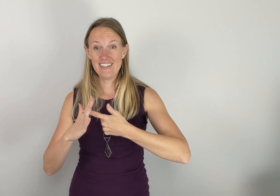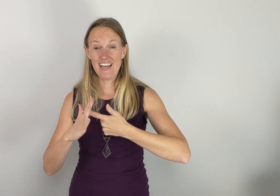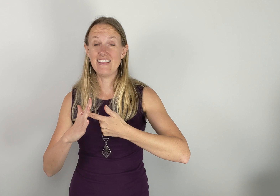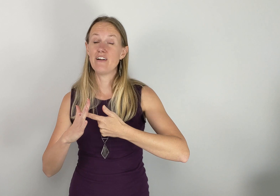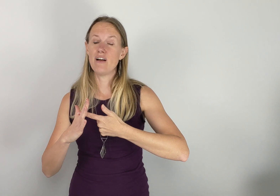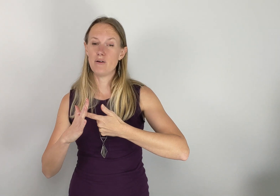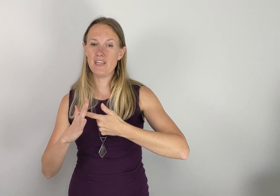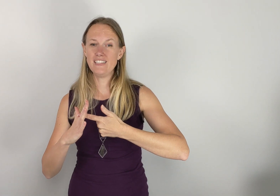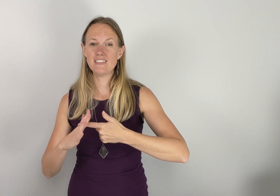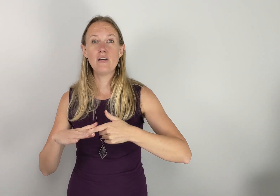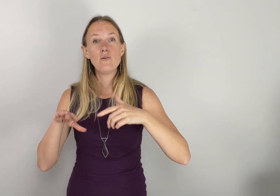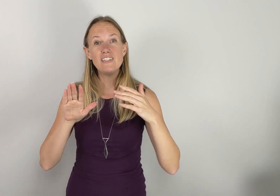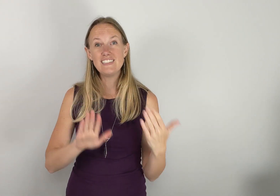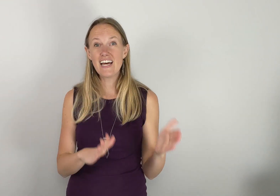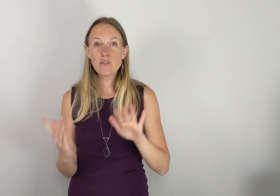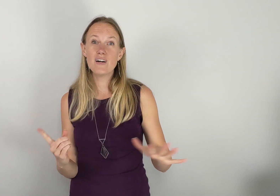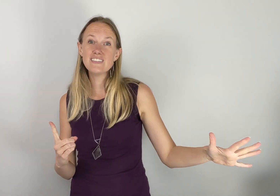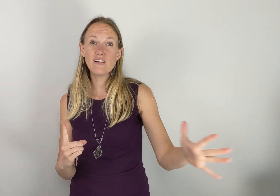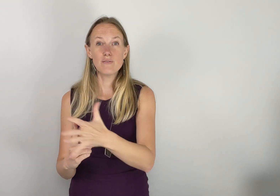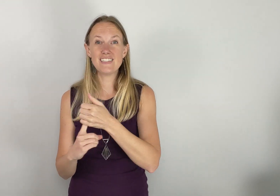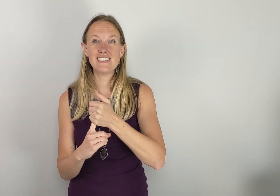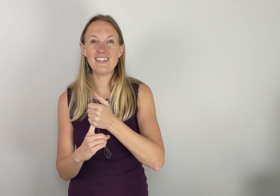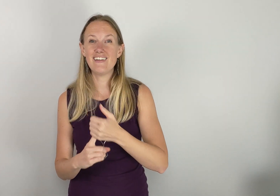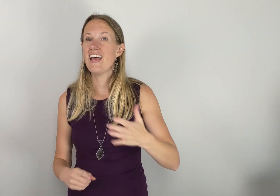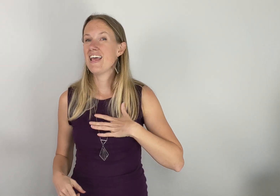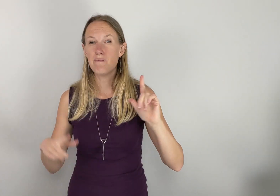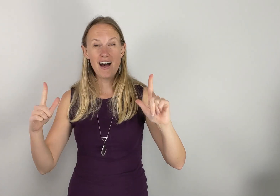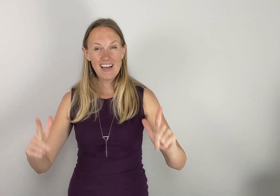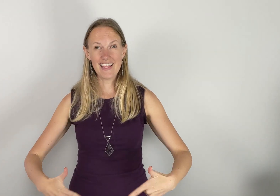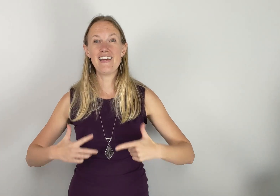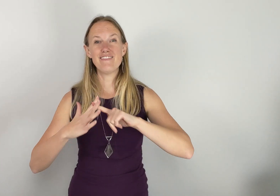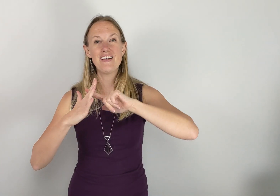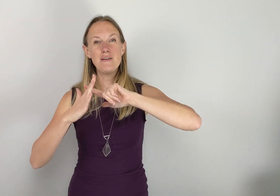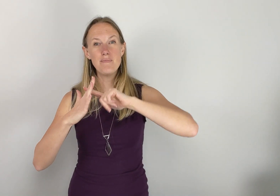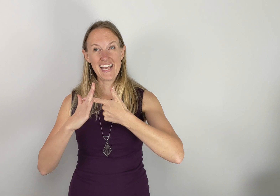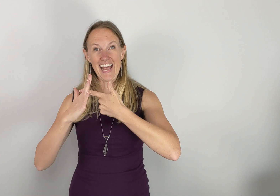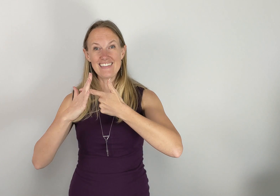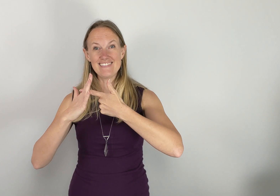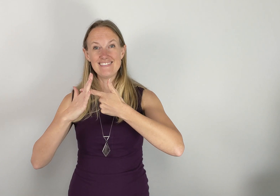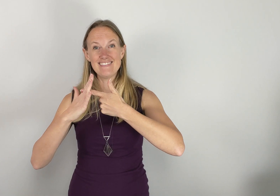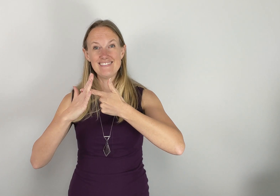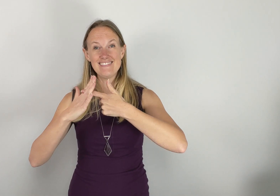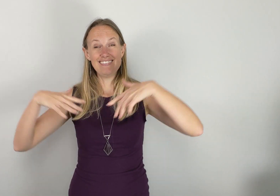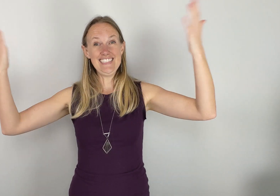And that repeats, when death was arrested and my life began.